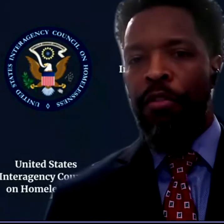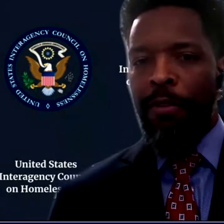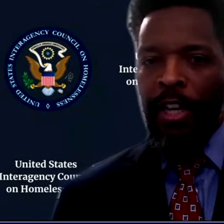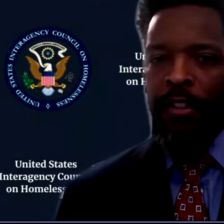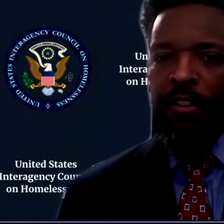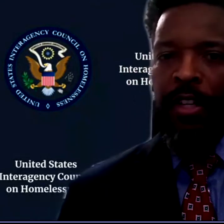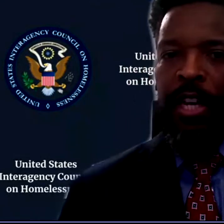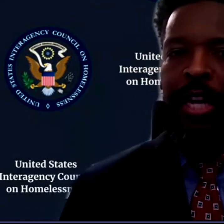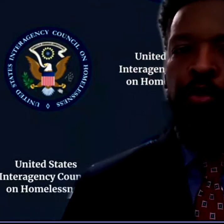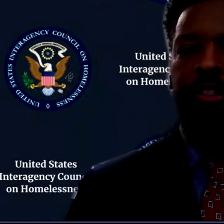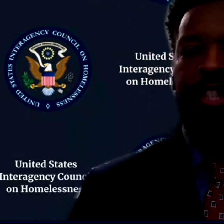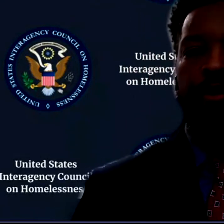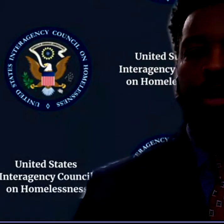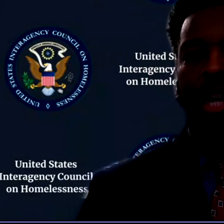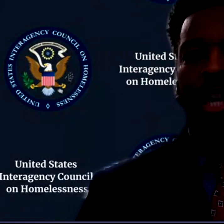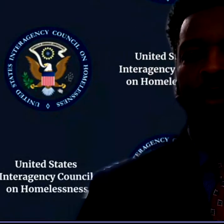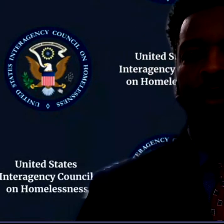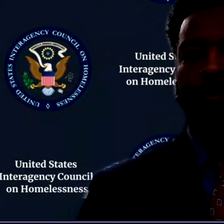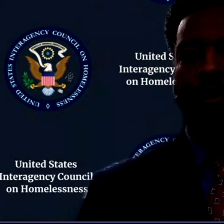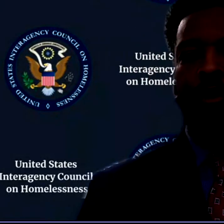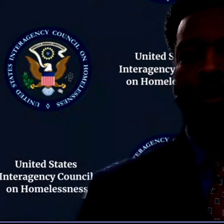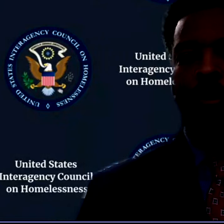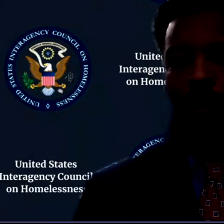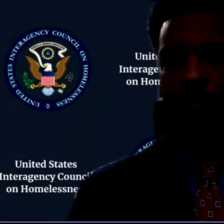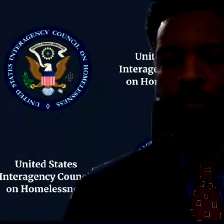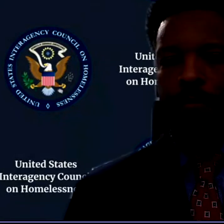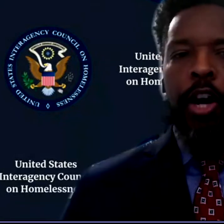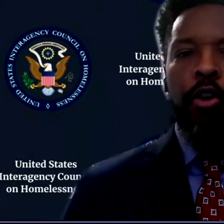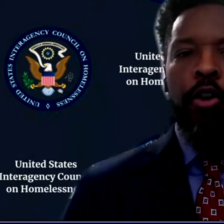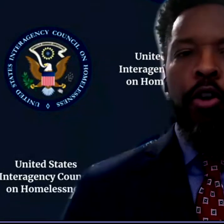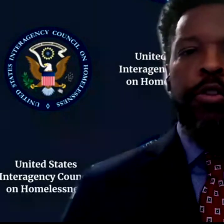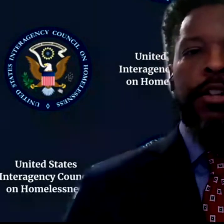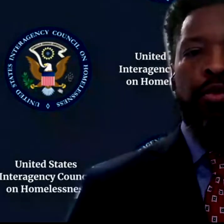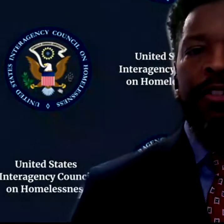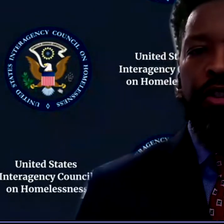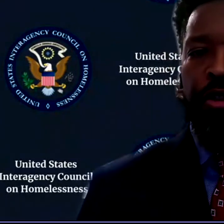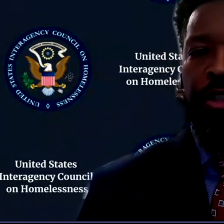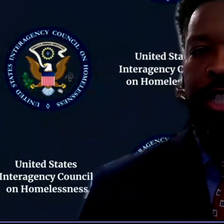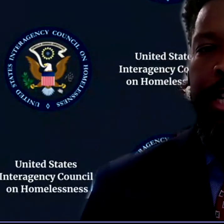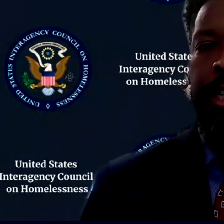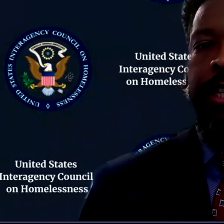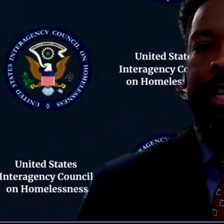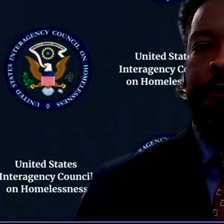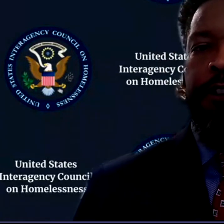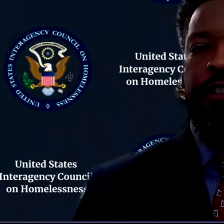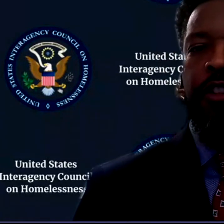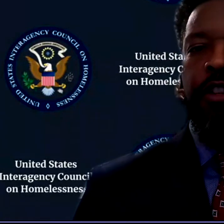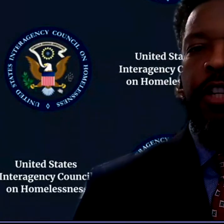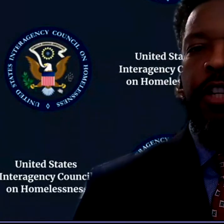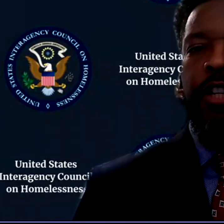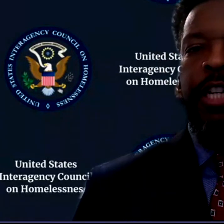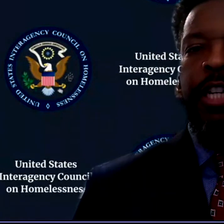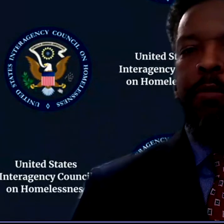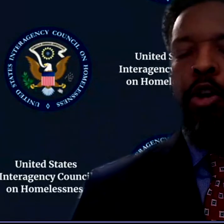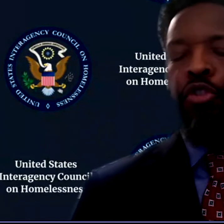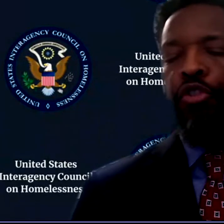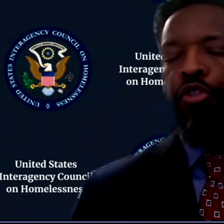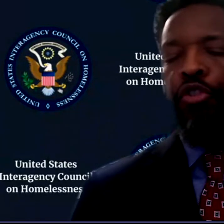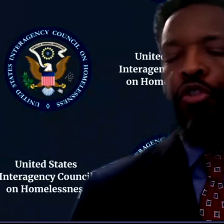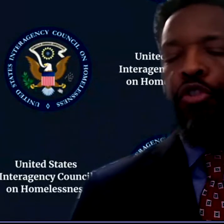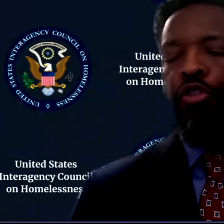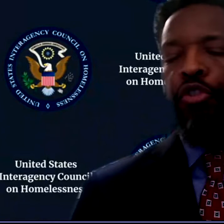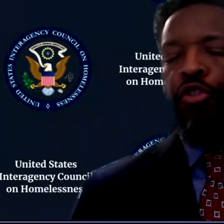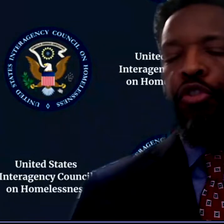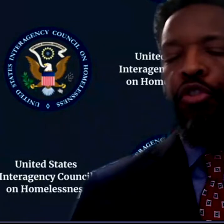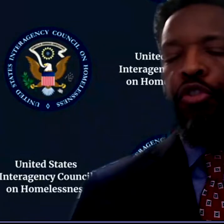and unprecedented weather events that we're still recovering from. We know that the risk you're taking and the physical and the